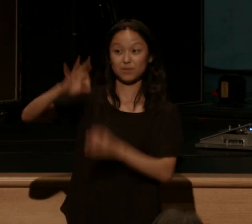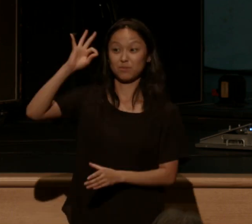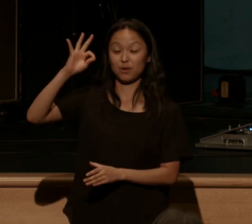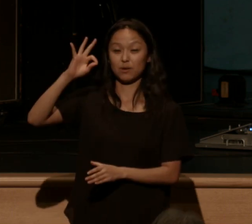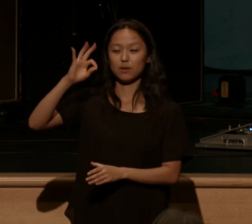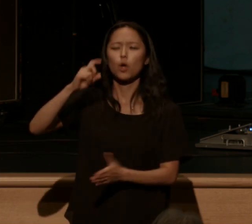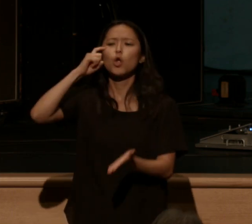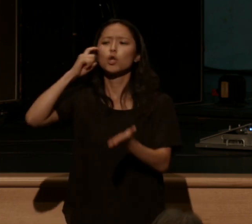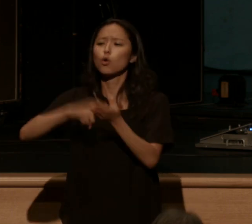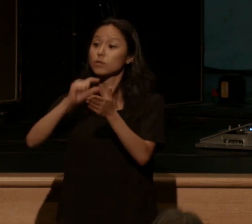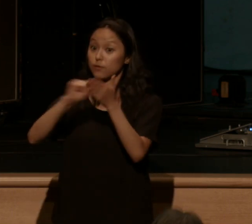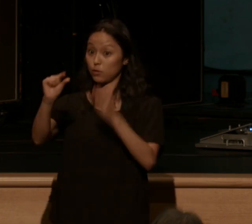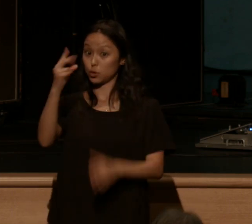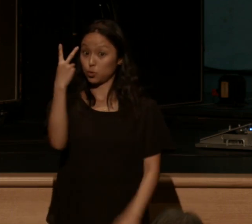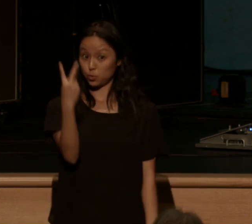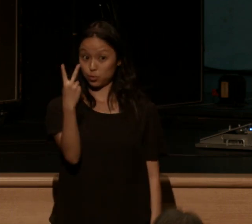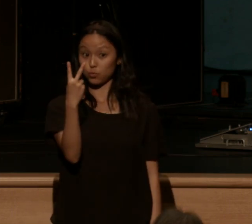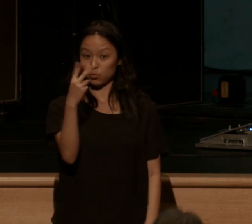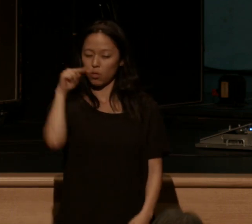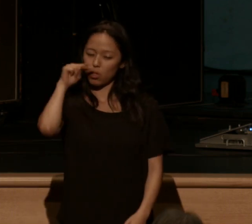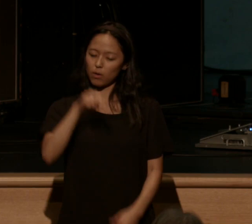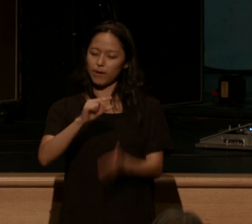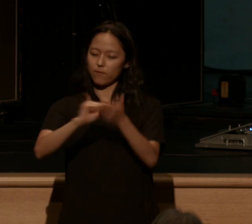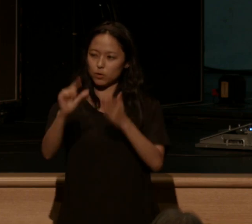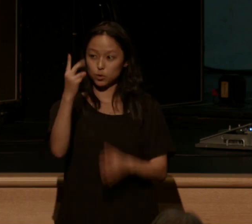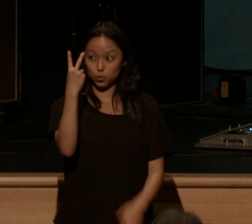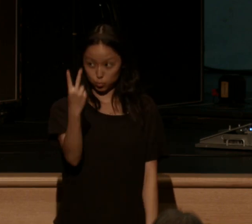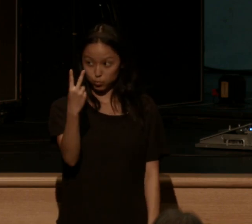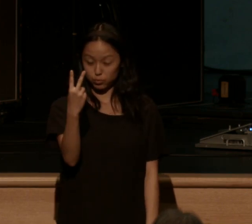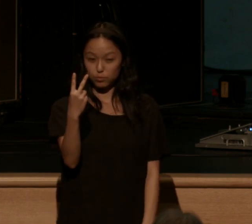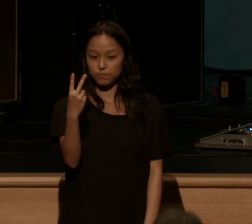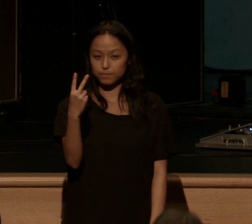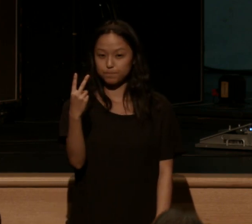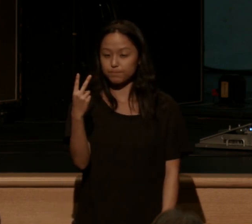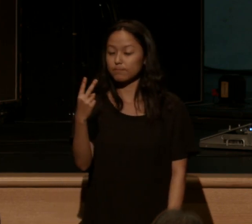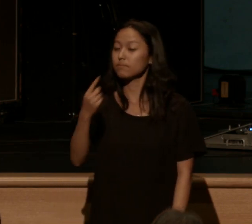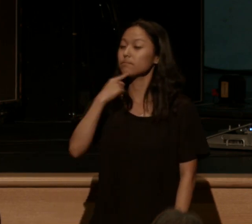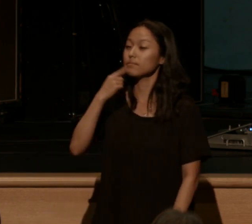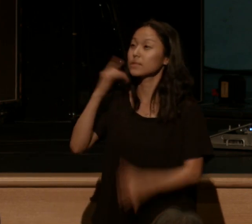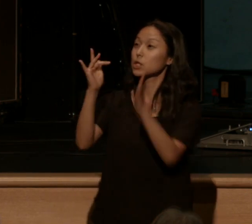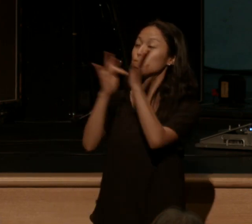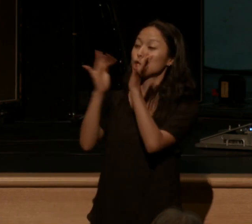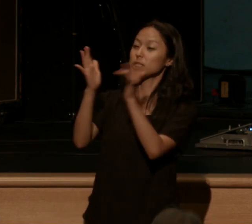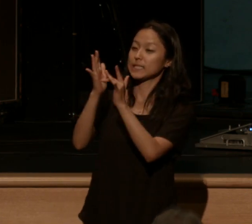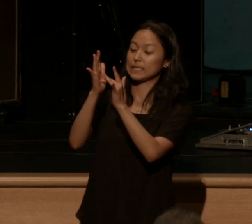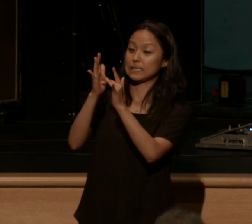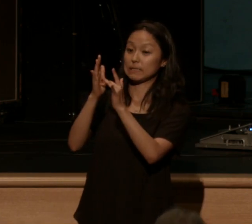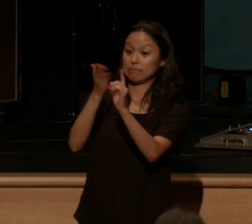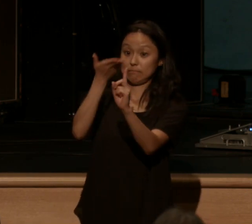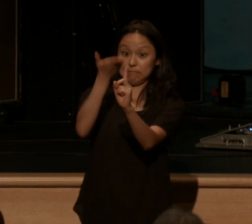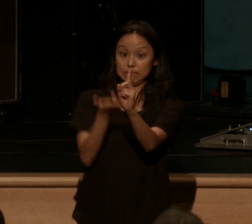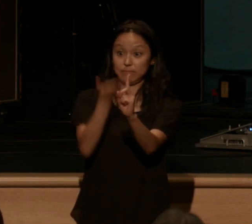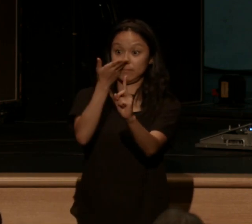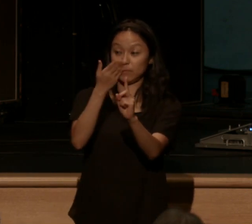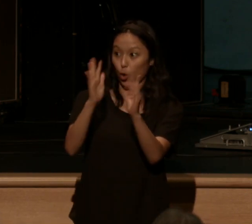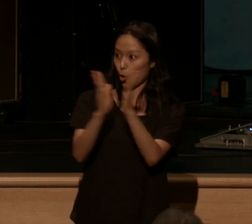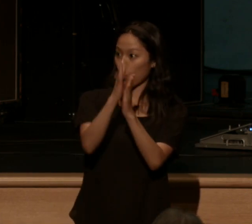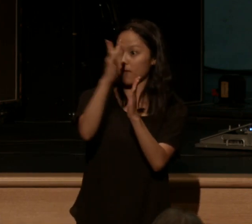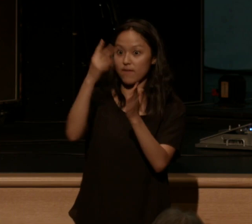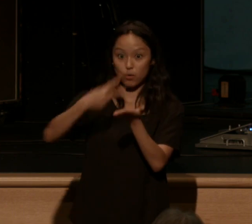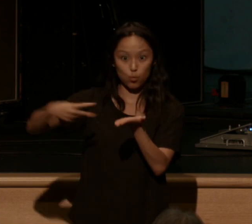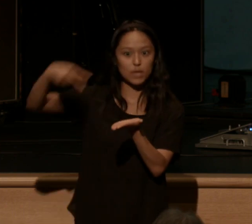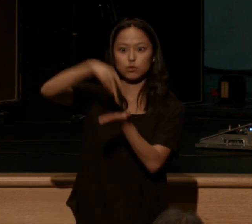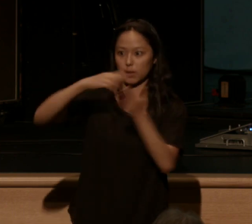you to notice verse 2 in our text. Look at verse 2, okay? Verse 2 is recounting Jesus in his glorified, resurrected